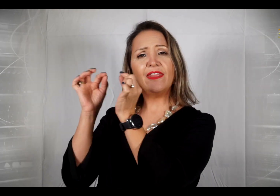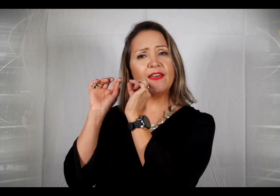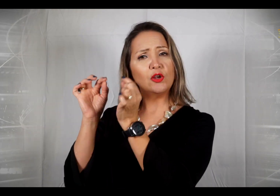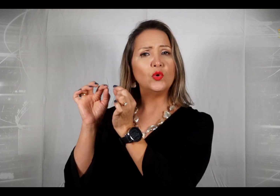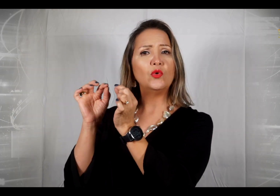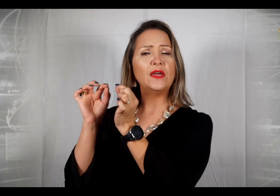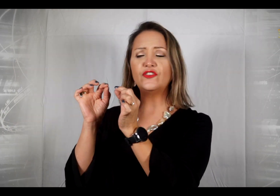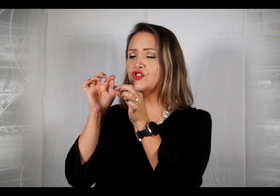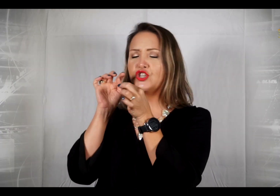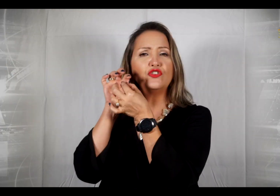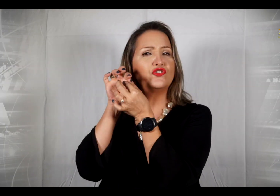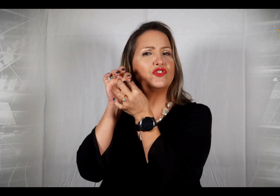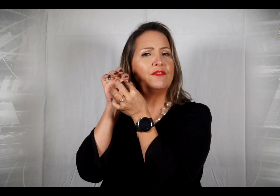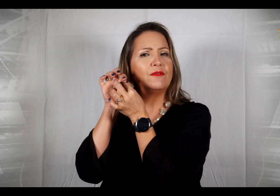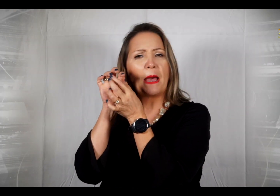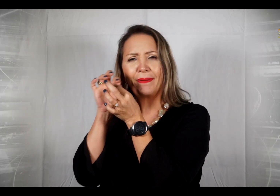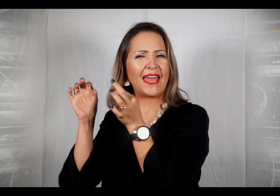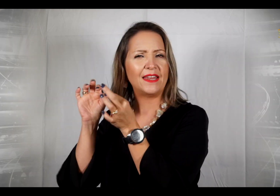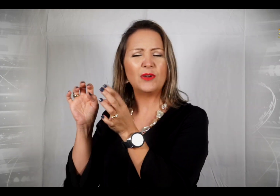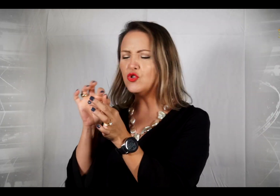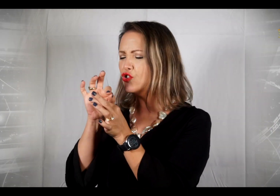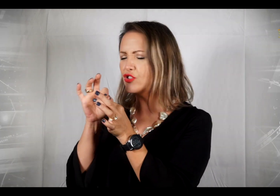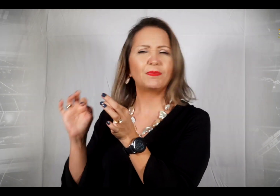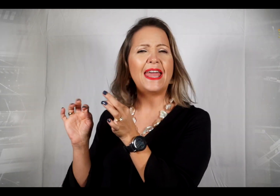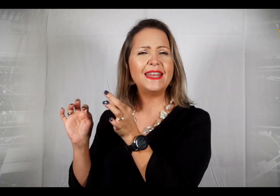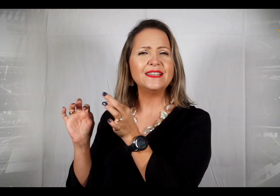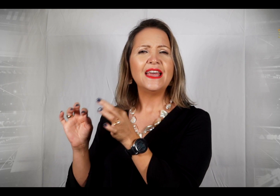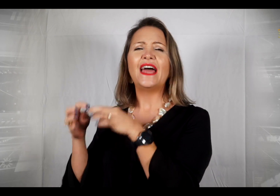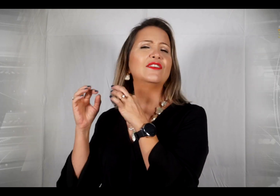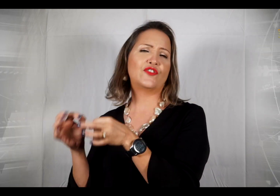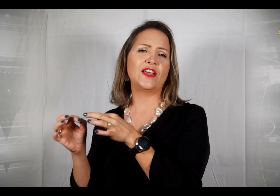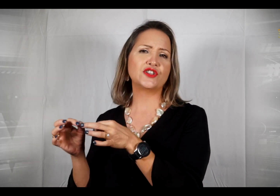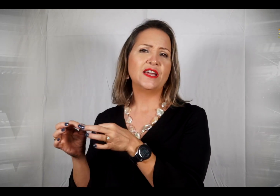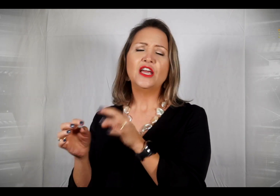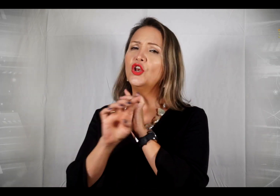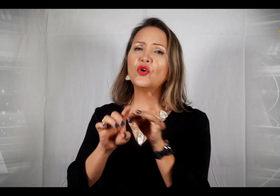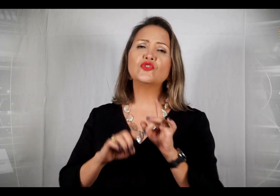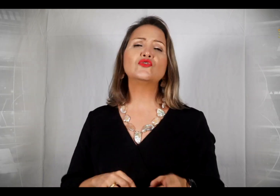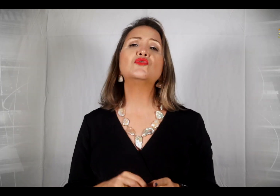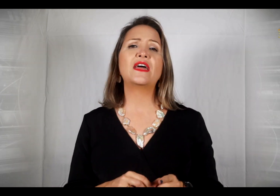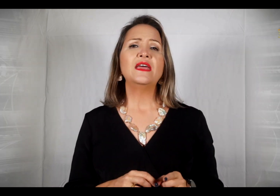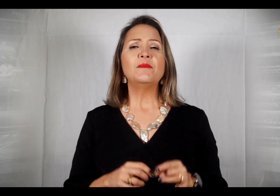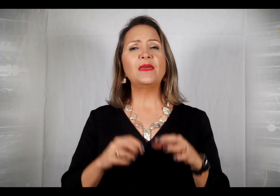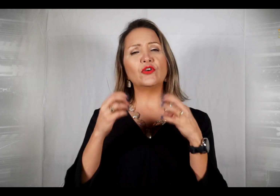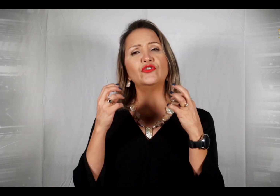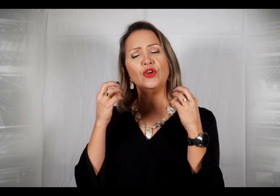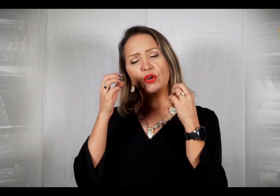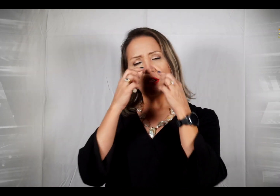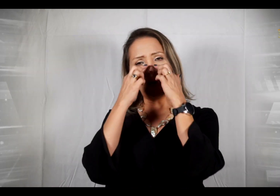the glue is just applied, when you just applied it and it's fresh. No, don't do that, because